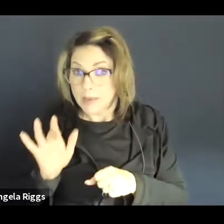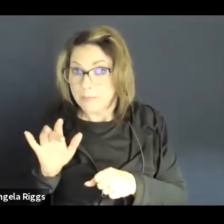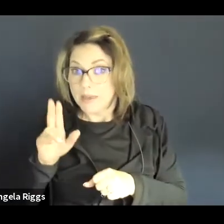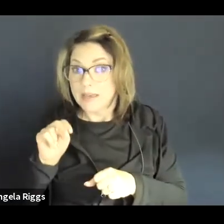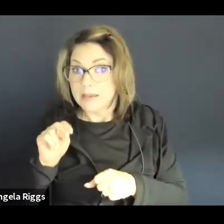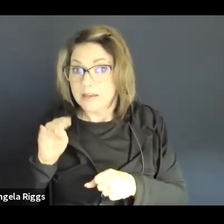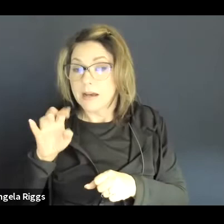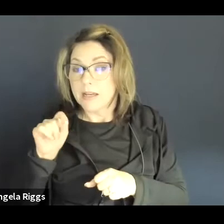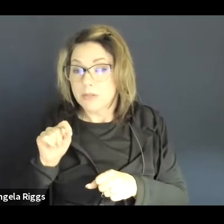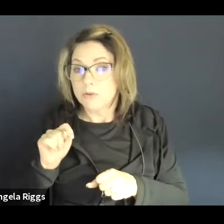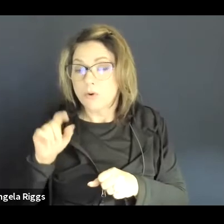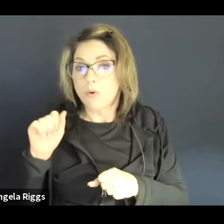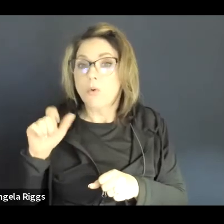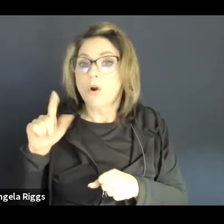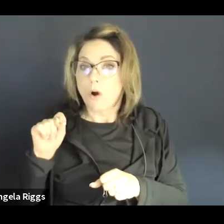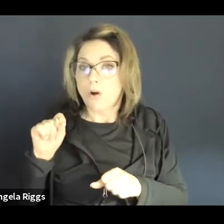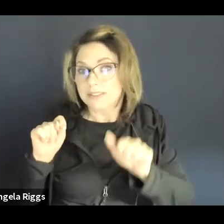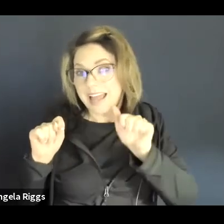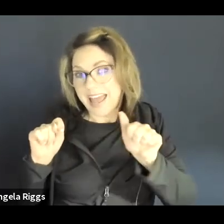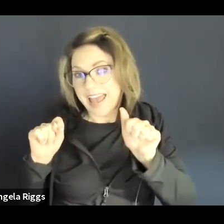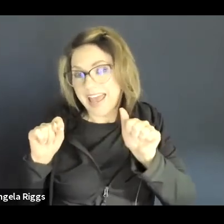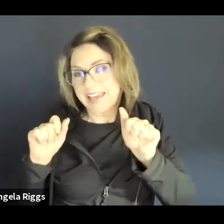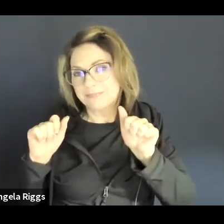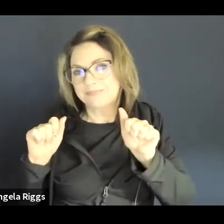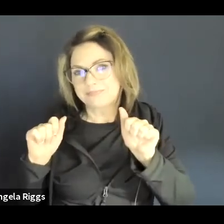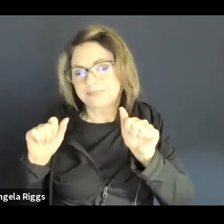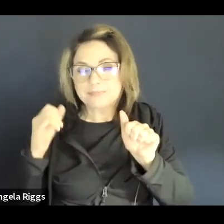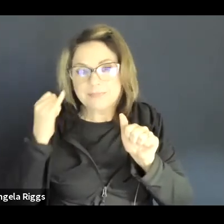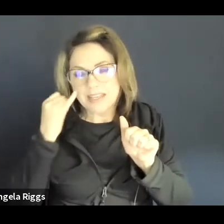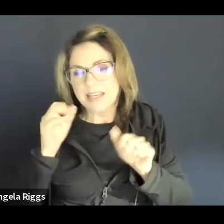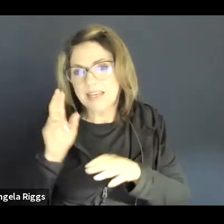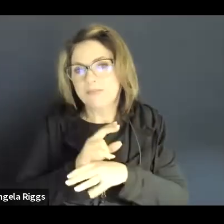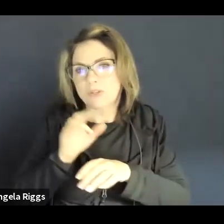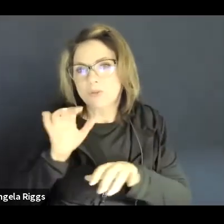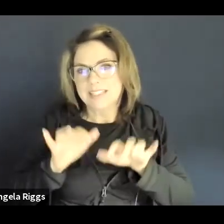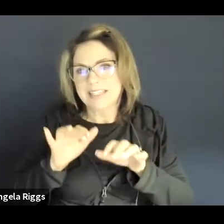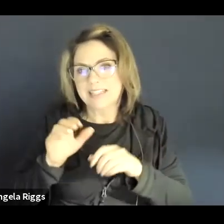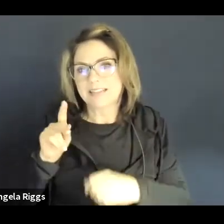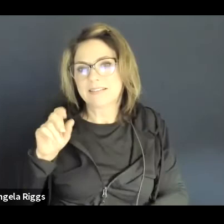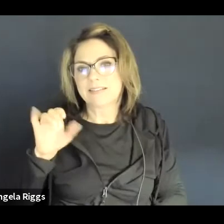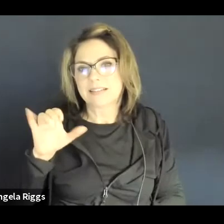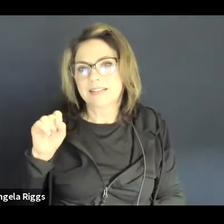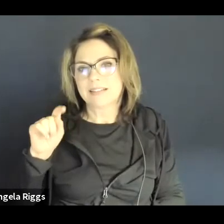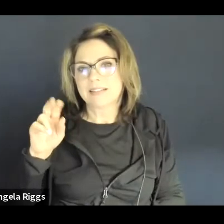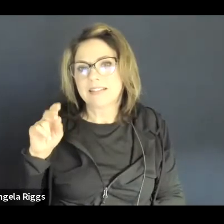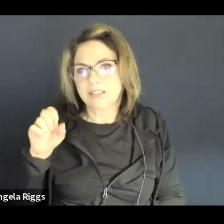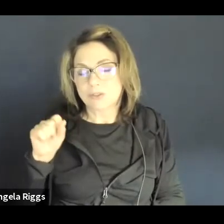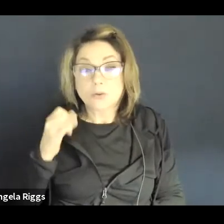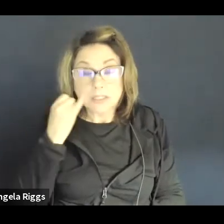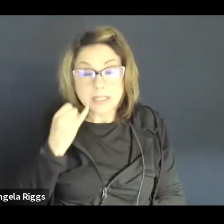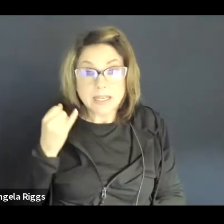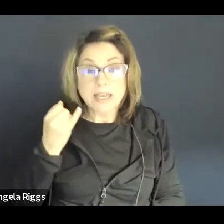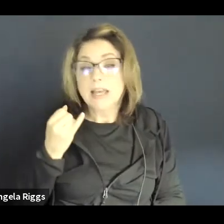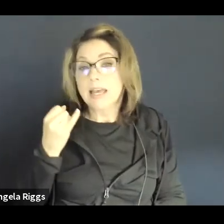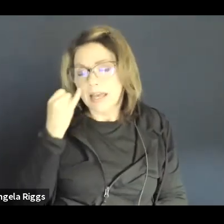or Alt+A if you are using keystrokes. Remember, if you join the conversation, please keep all